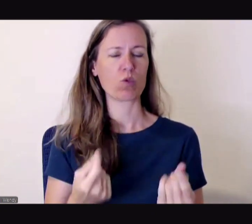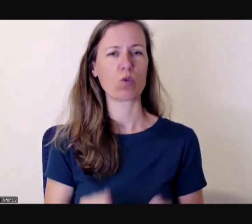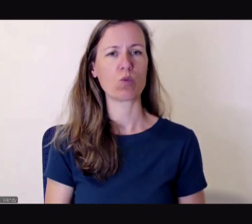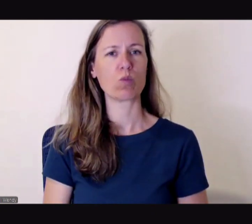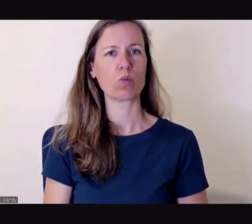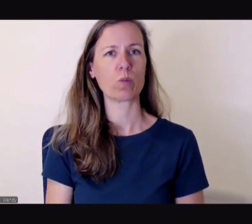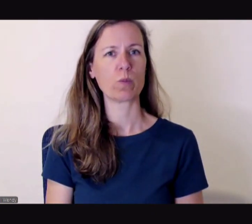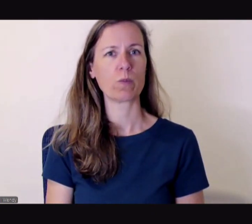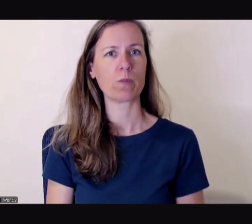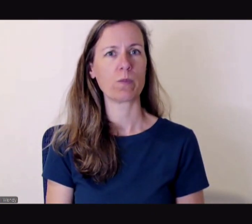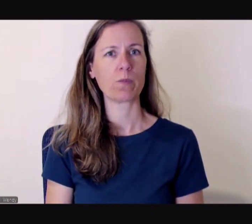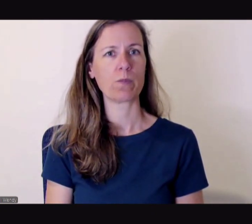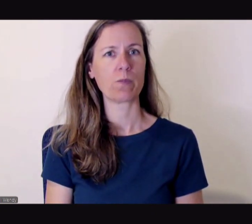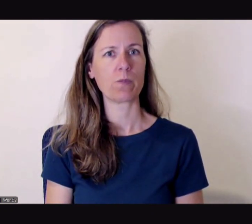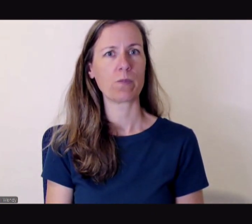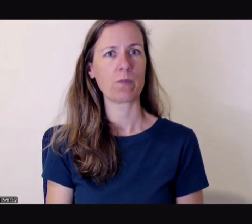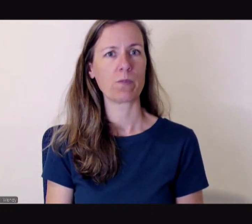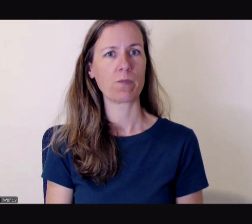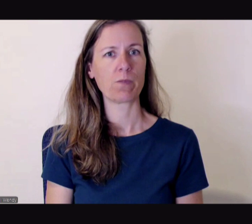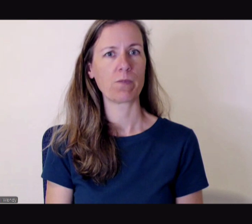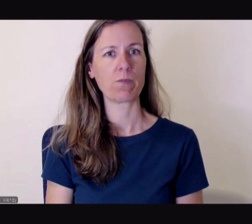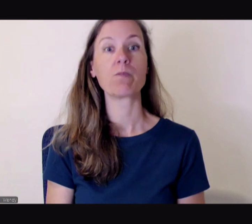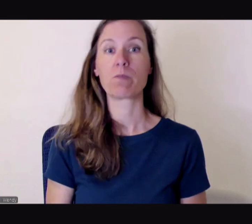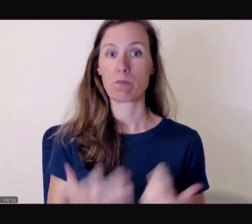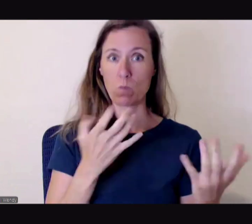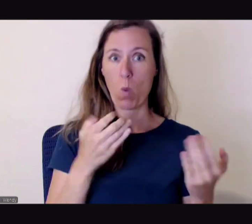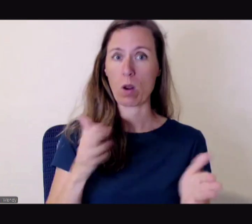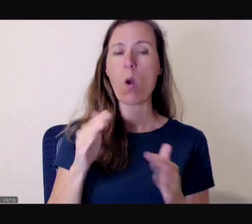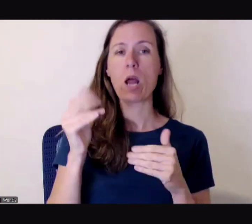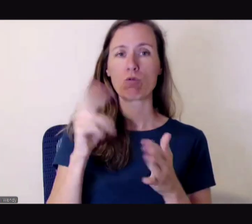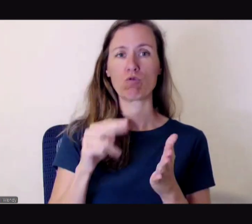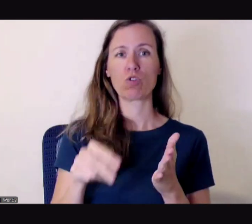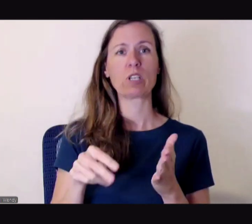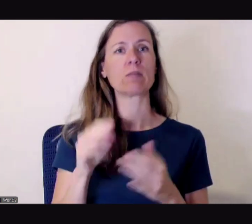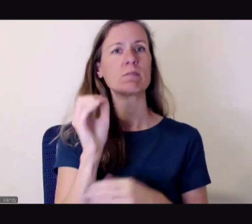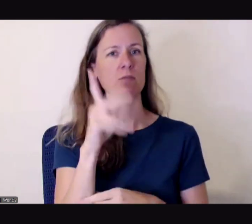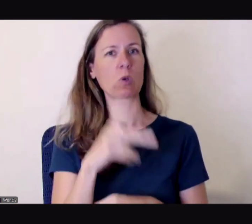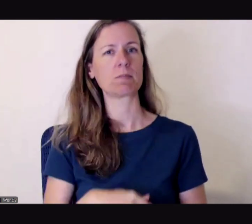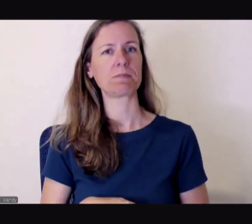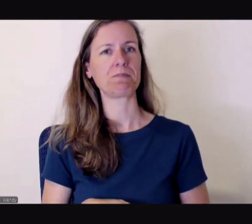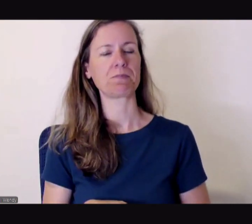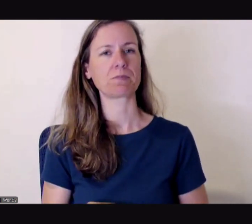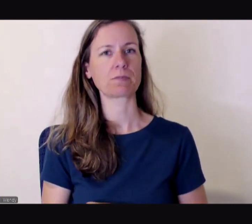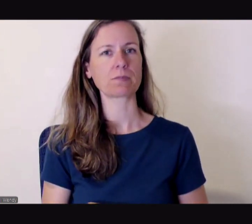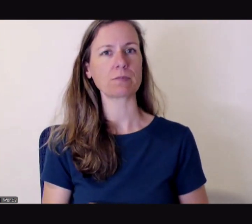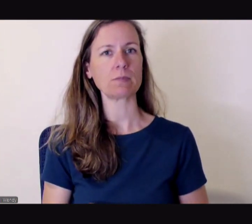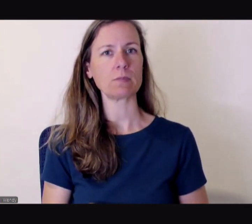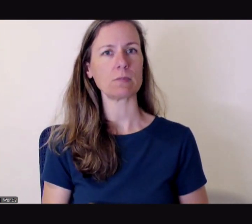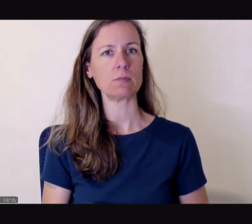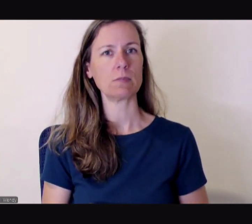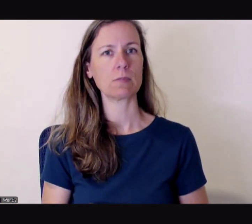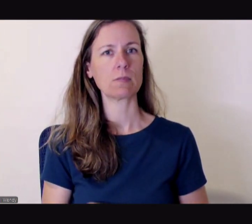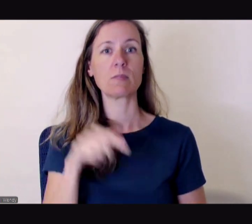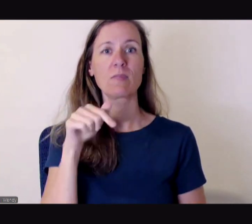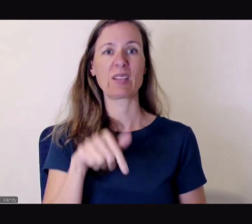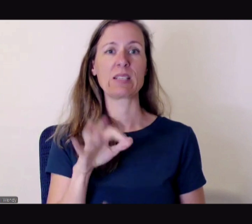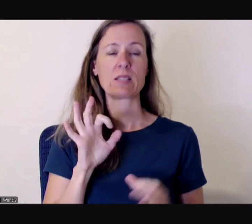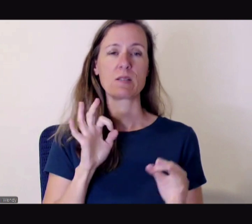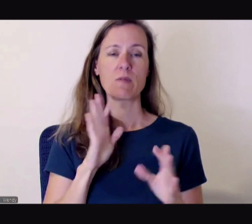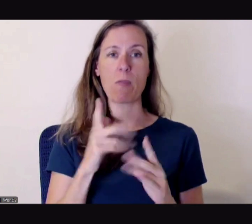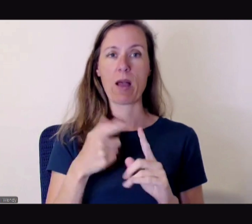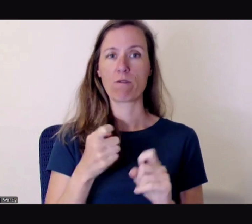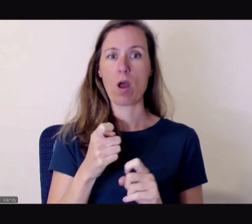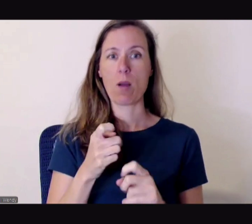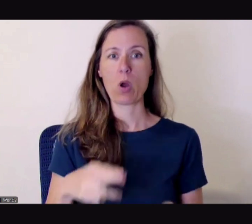Okay. I can Do you want to read it, Councilmember? Yeah. Go ahead. Okay. That sounds good. This is input from resident